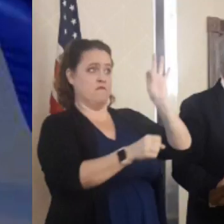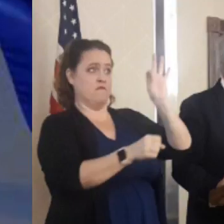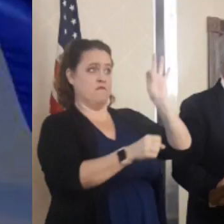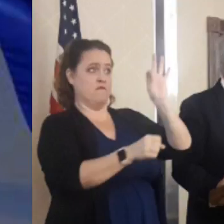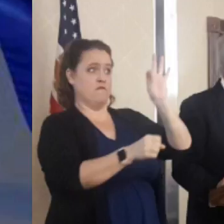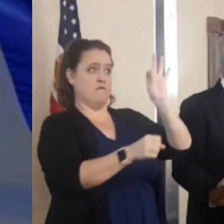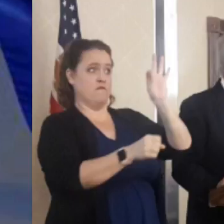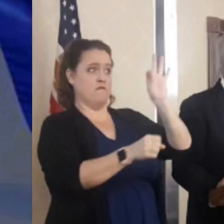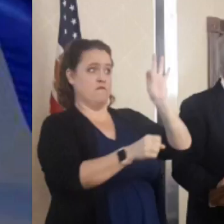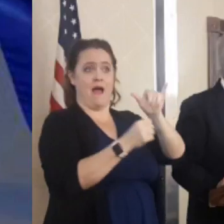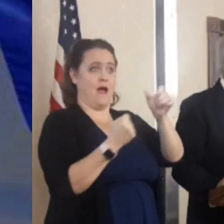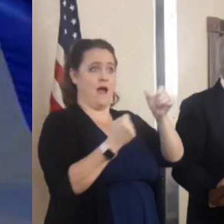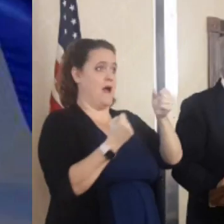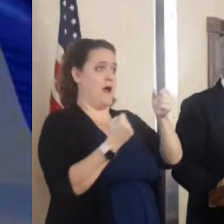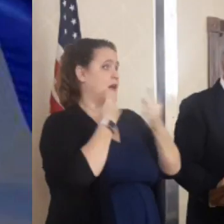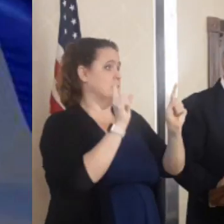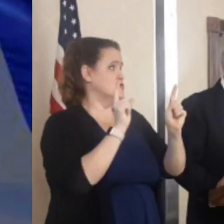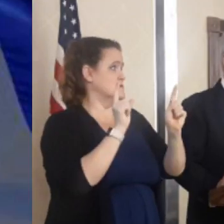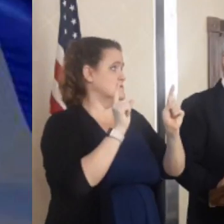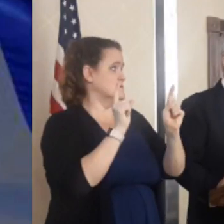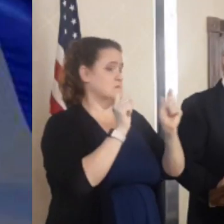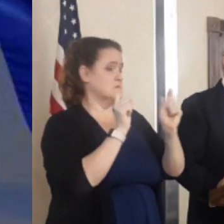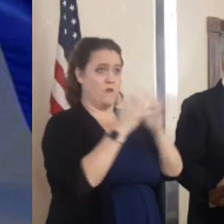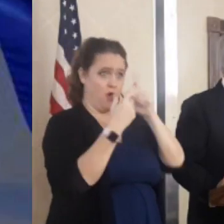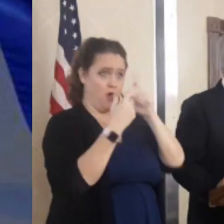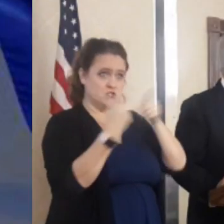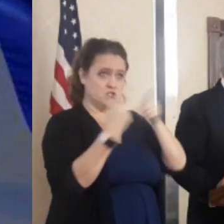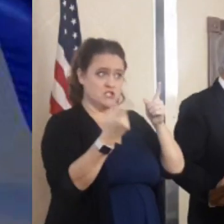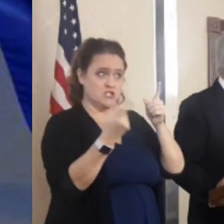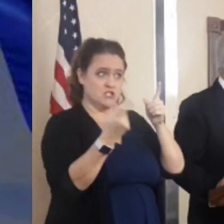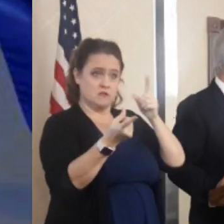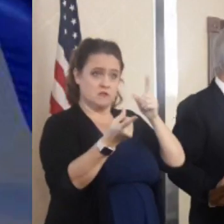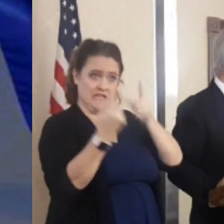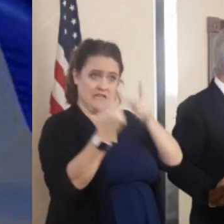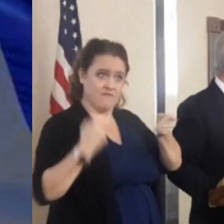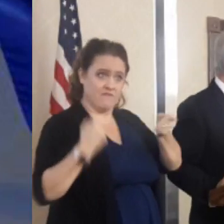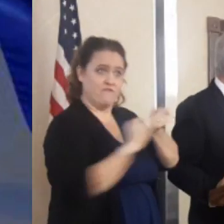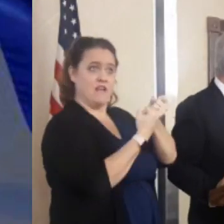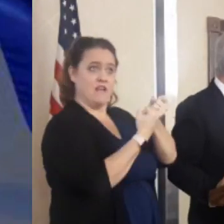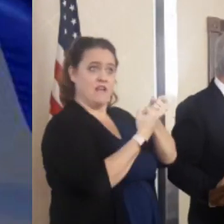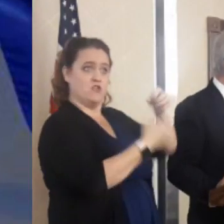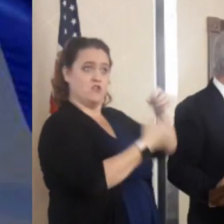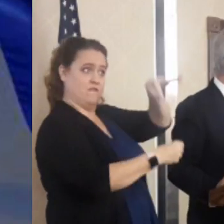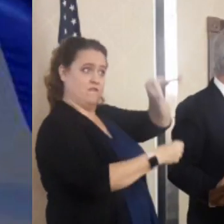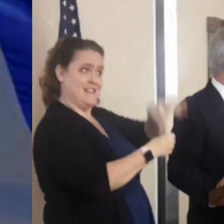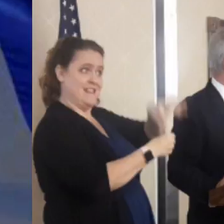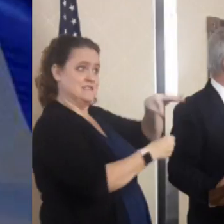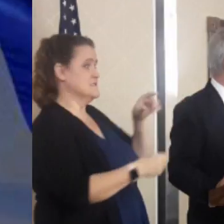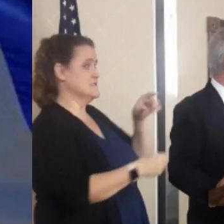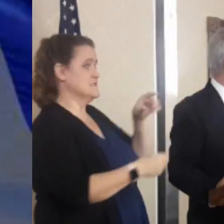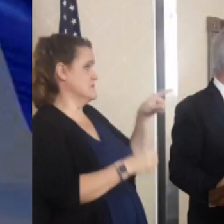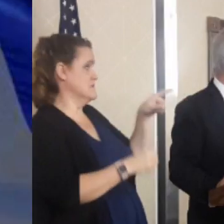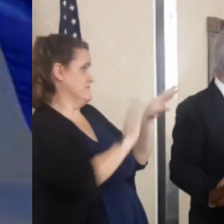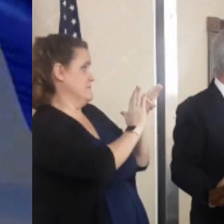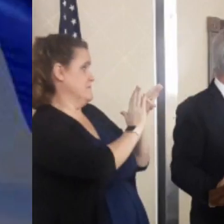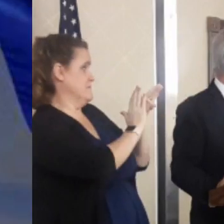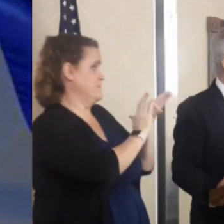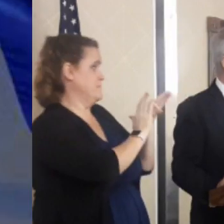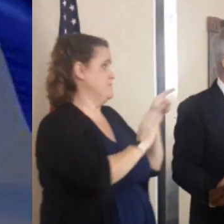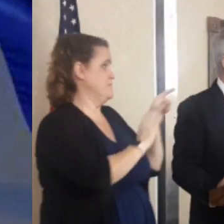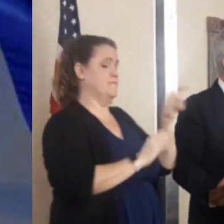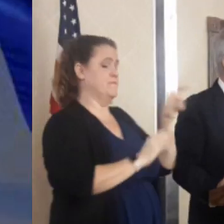So moved. Without objection, all in favor of electing Ms. Grasso to